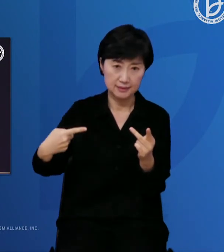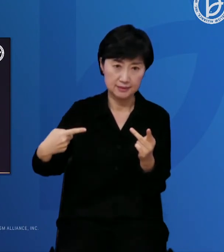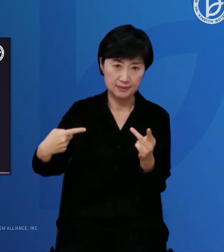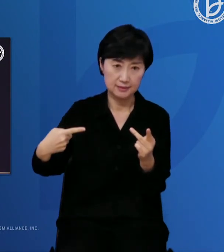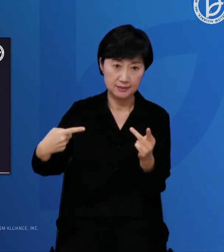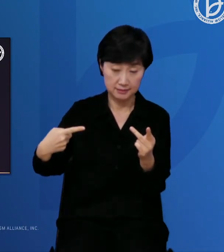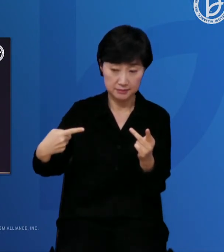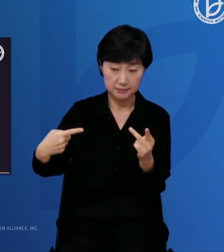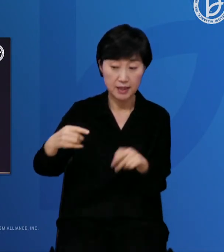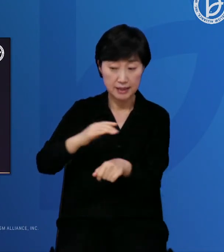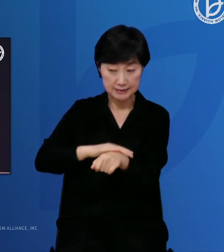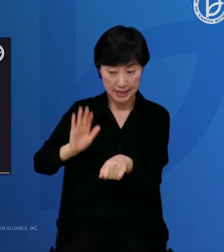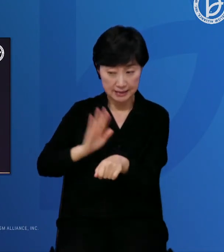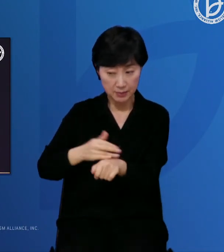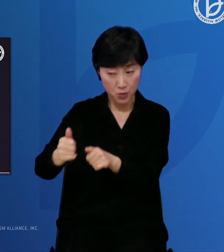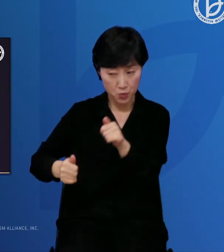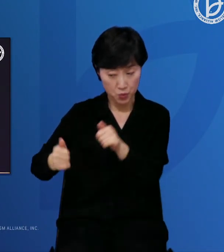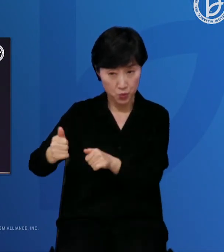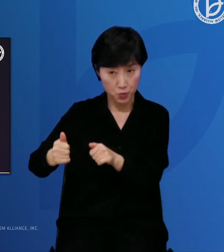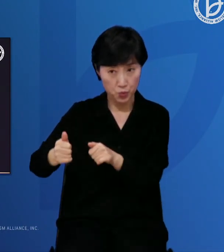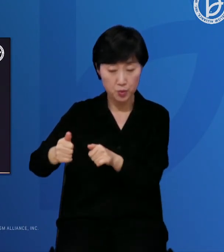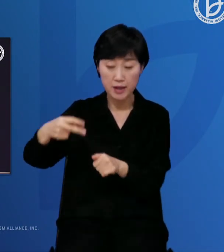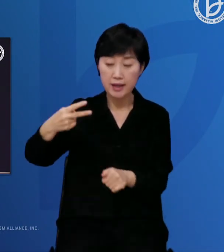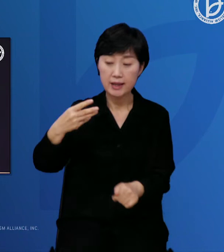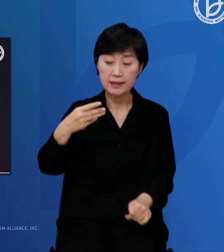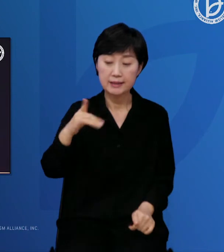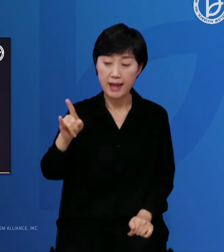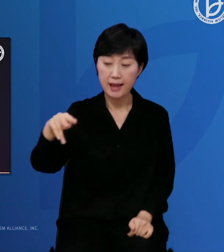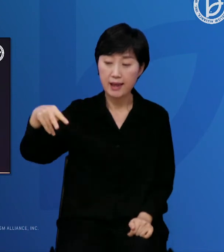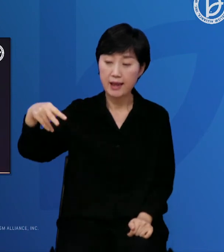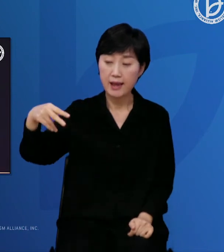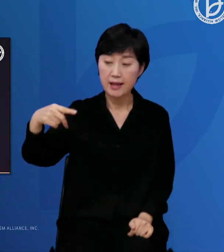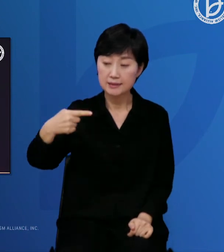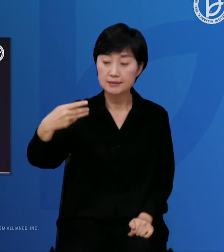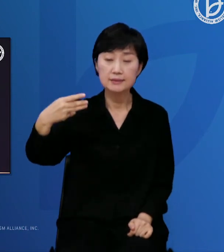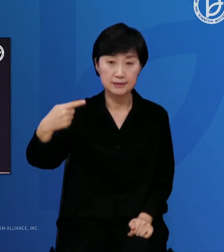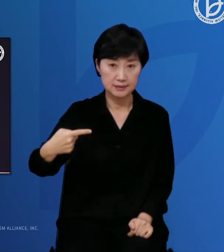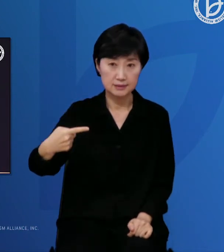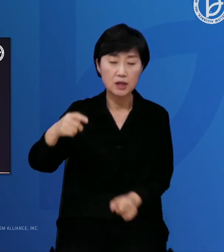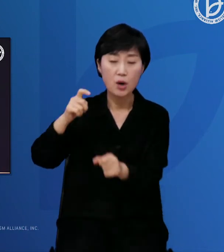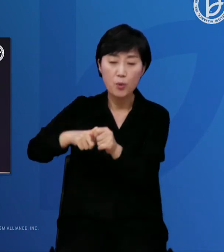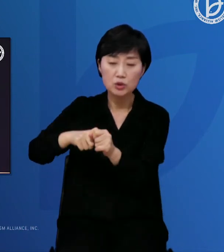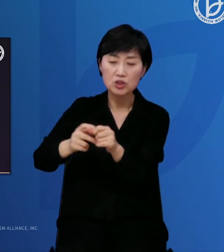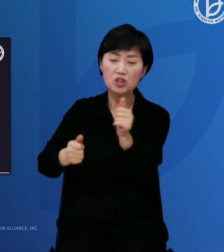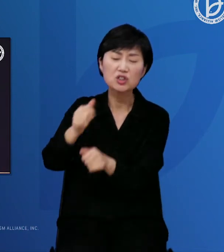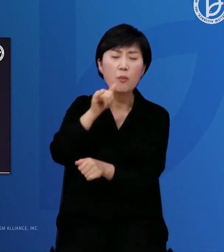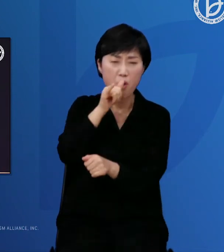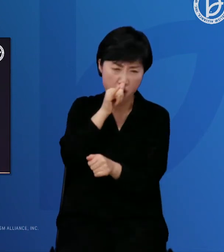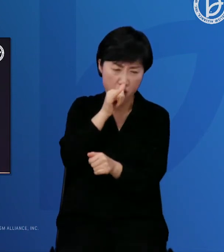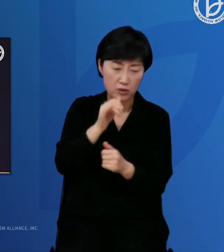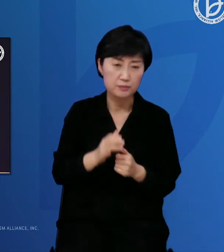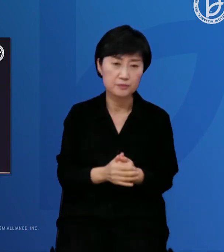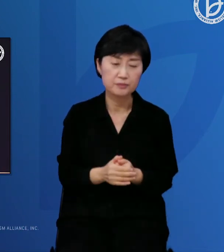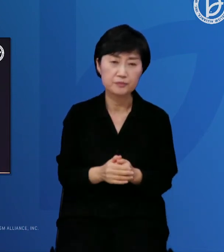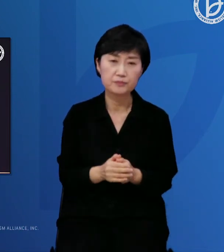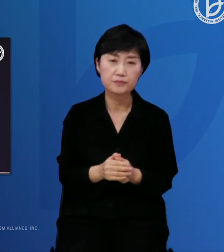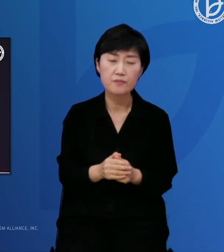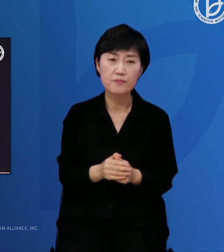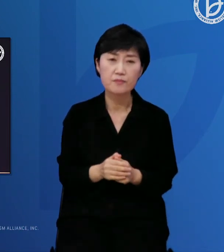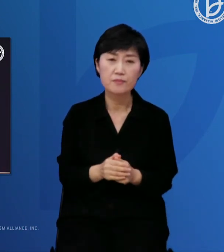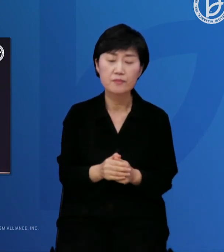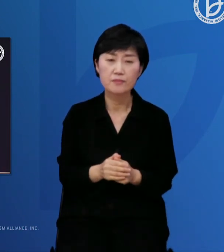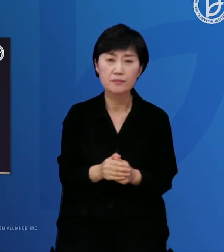two, but when we use a word for tempting or trials, there are two different terms that are used. There's a temptation that tries to drive